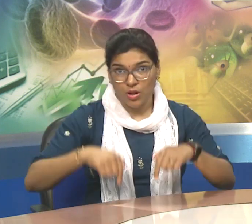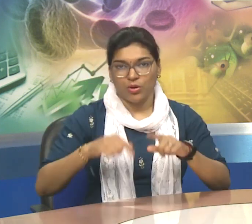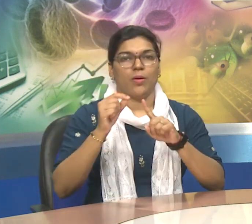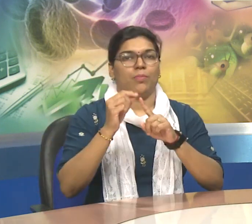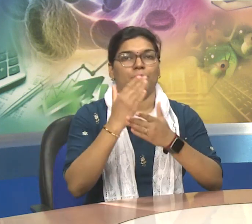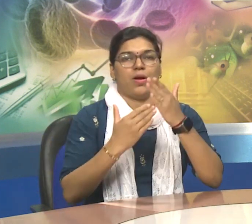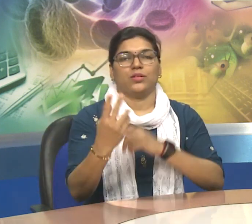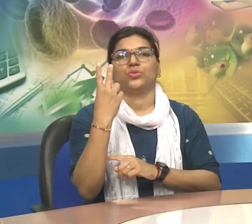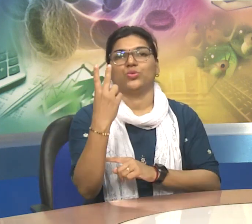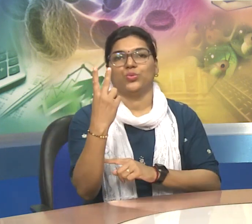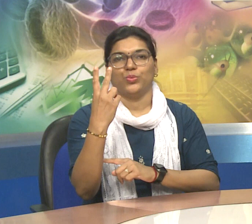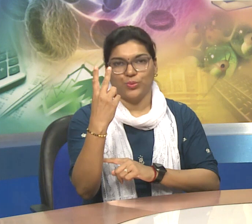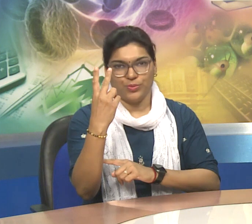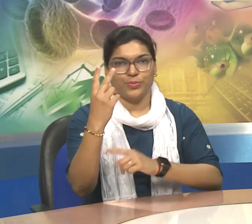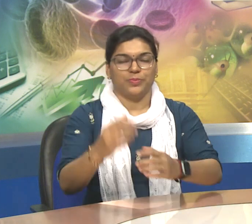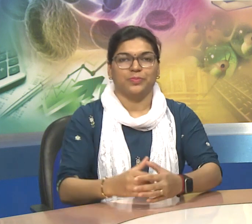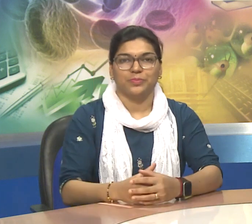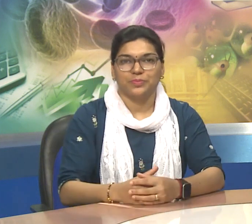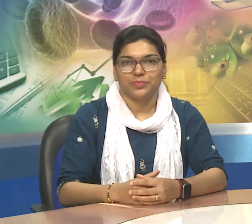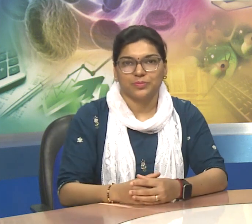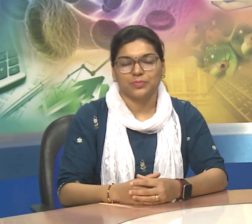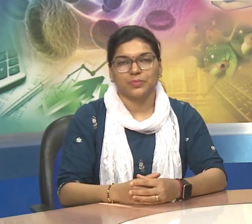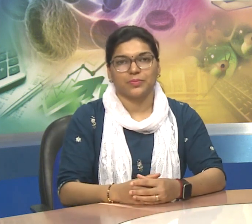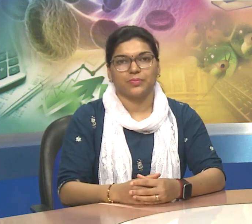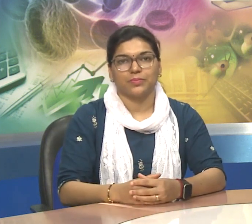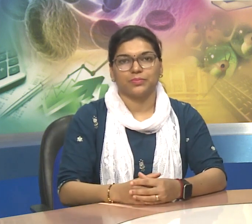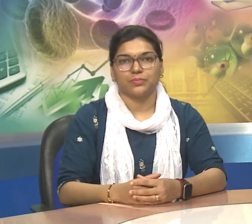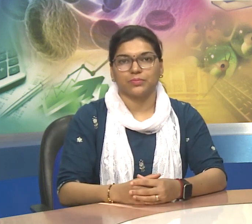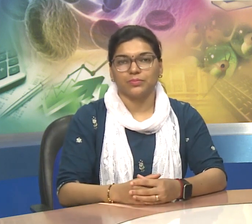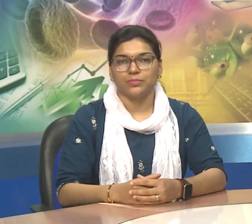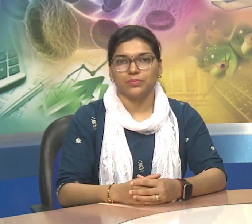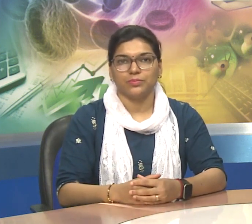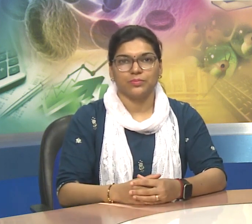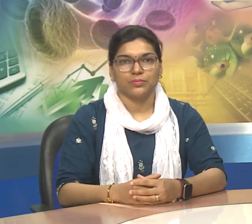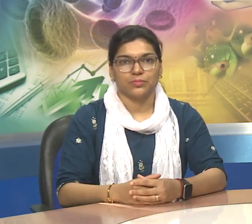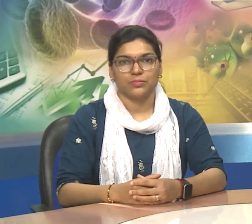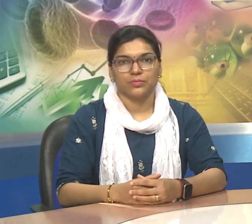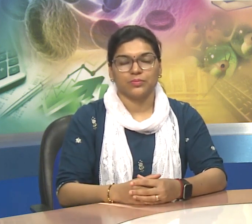Science. Before we have finished part 1, let's begin with part 2.